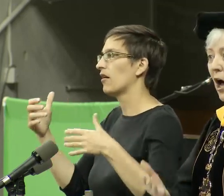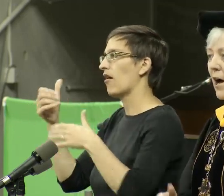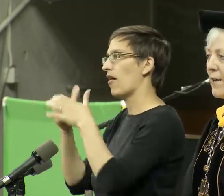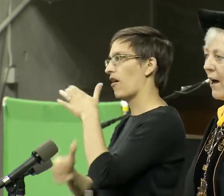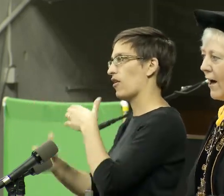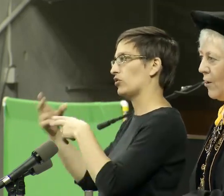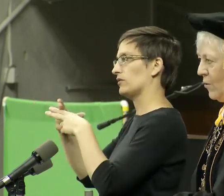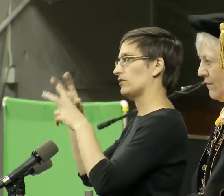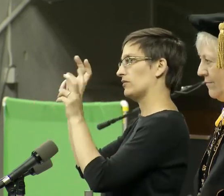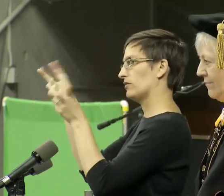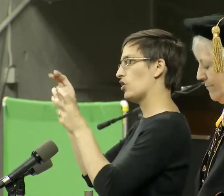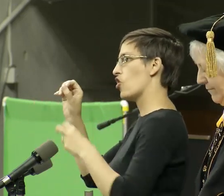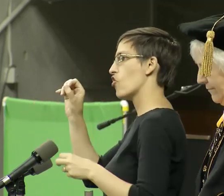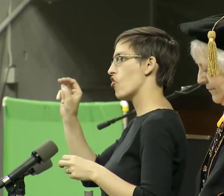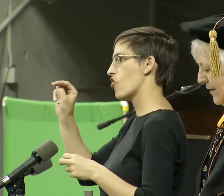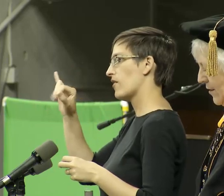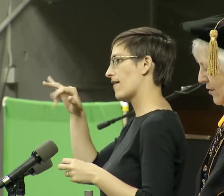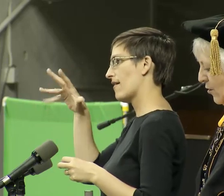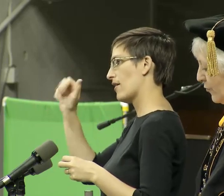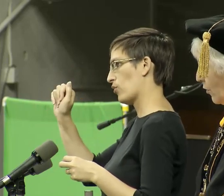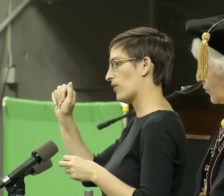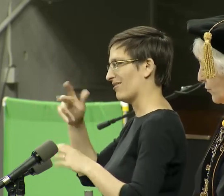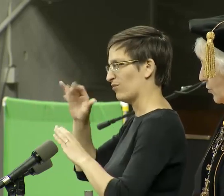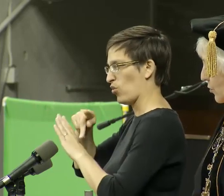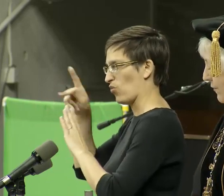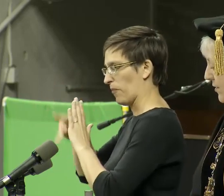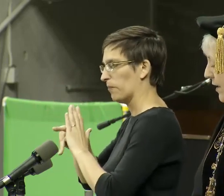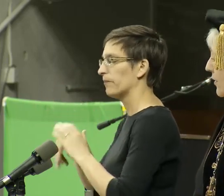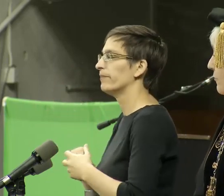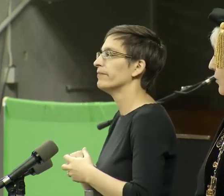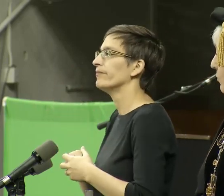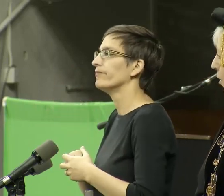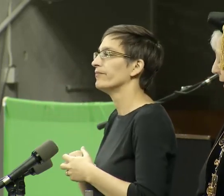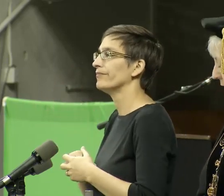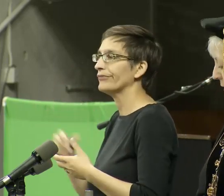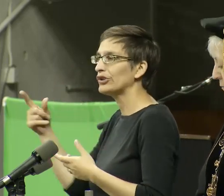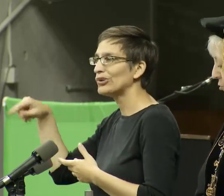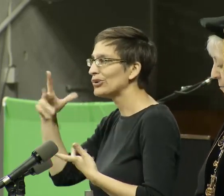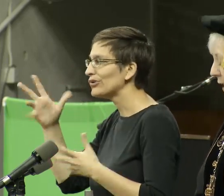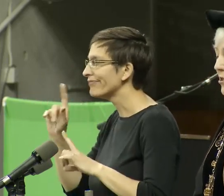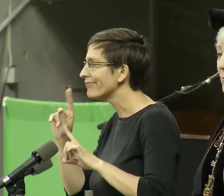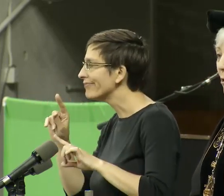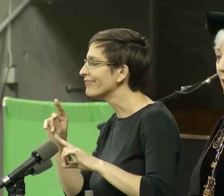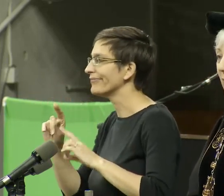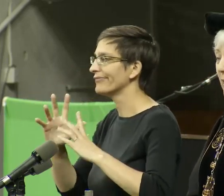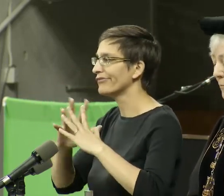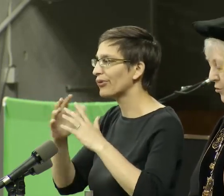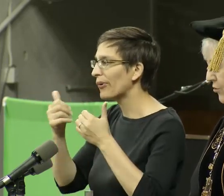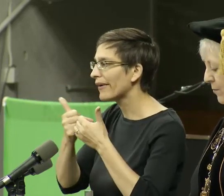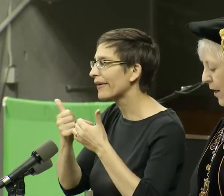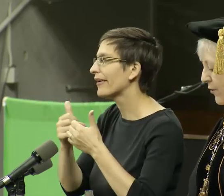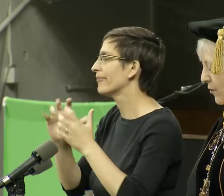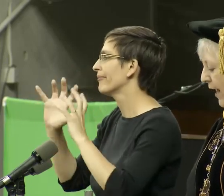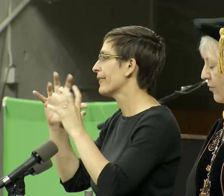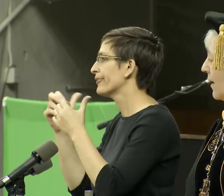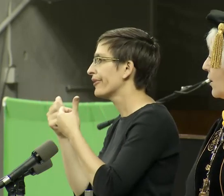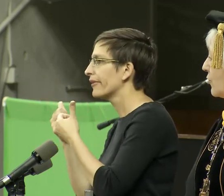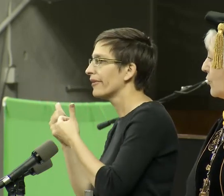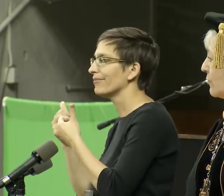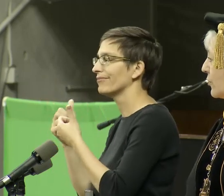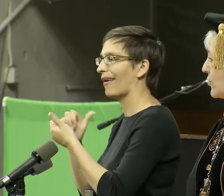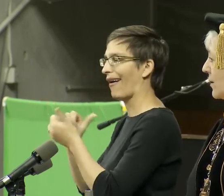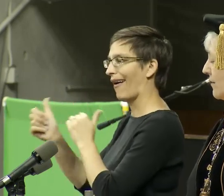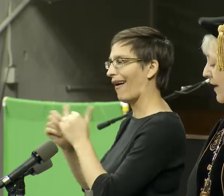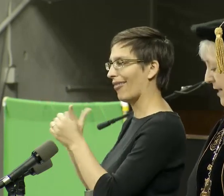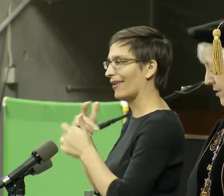of On Iowa. For those of you who have attended football games or basketball games or some other athletic